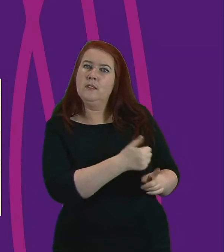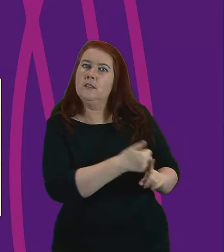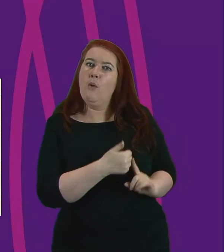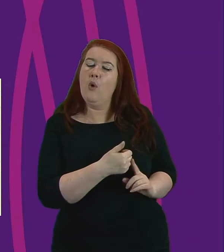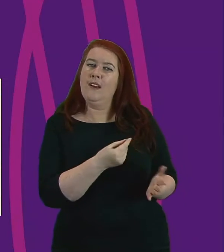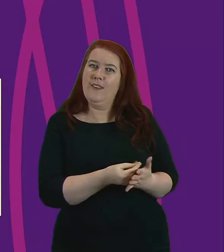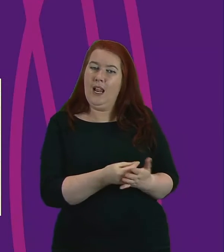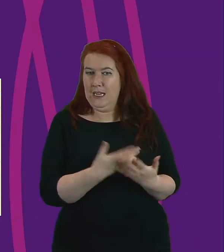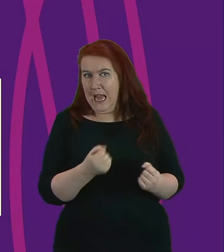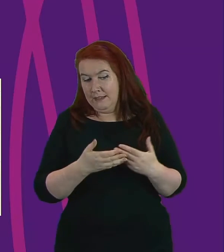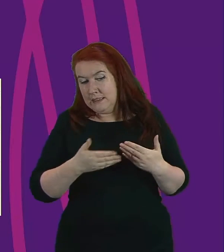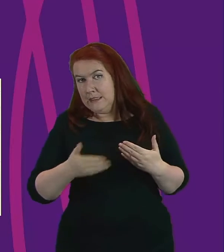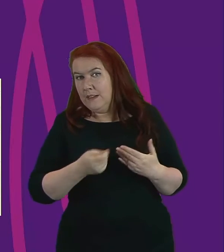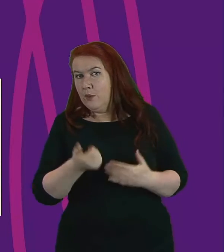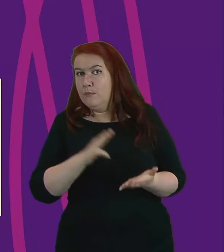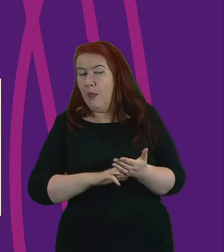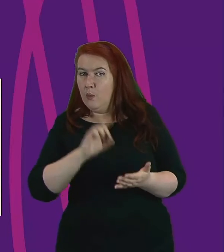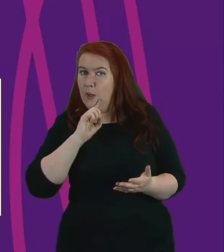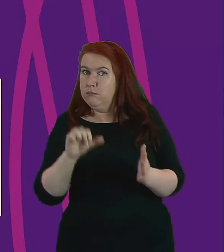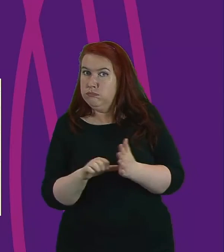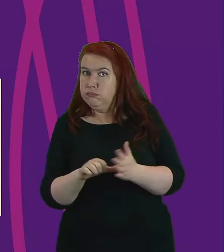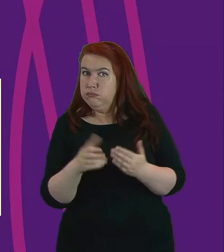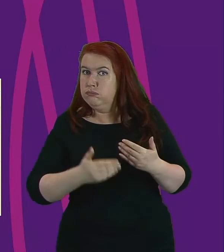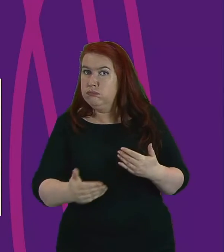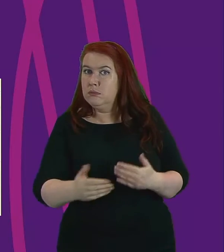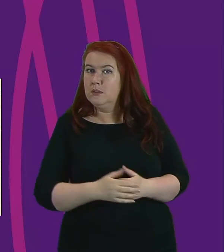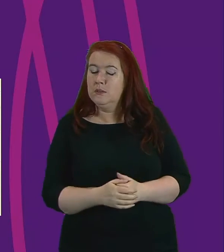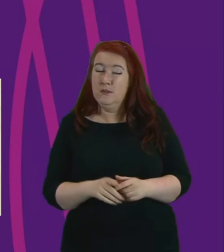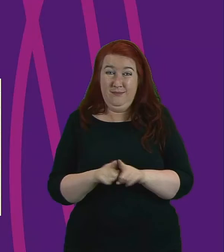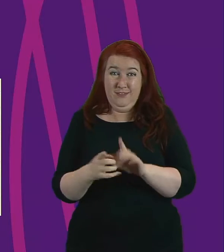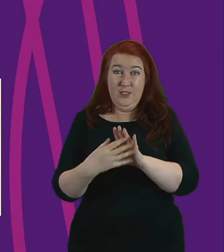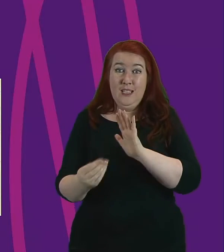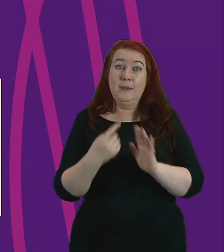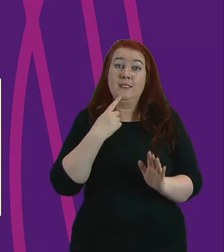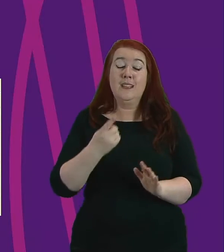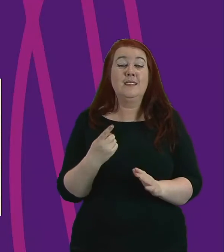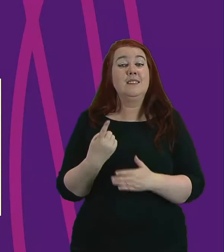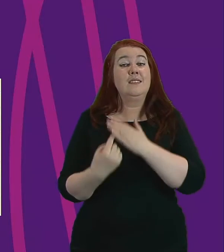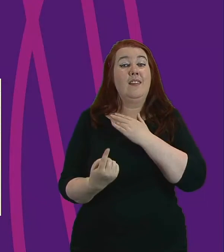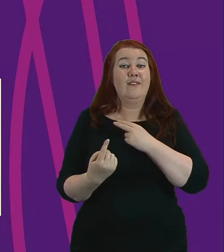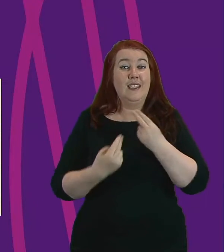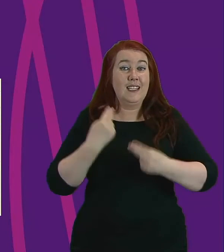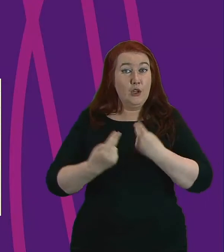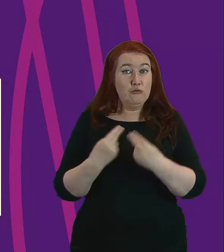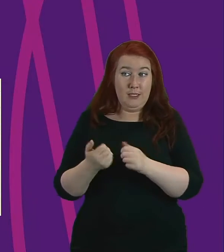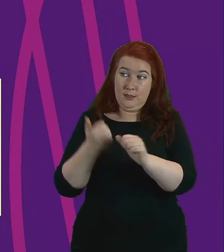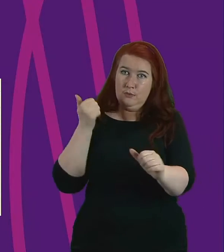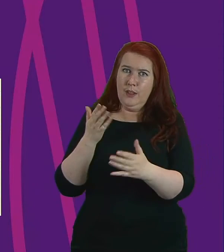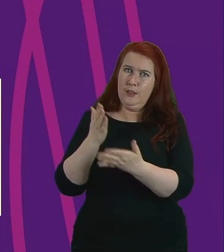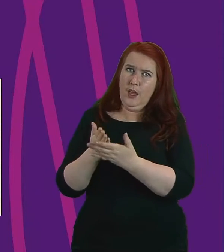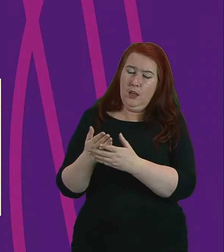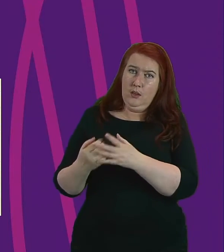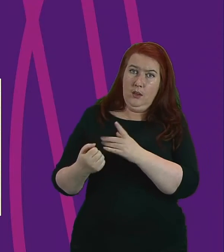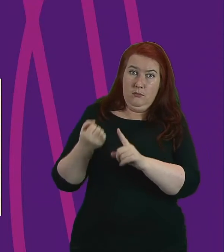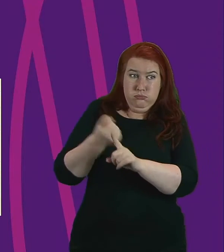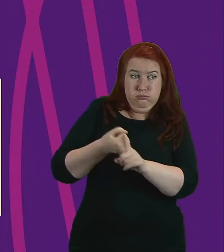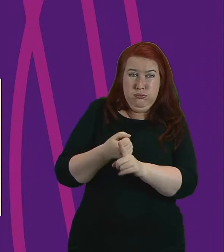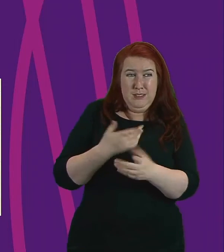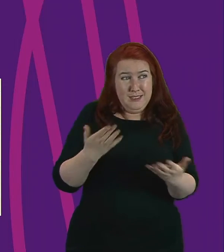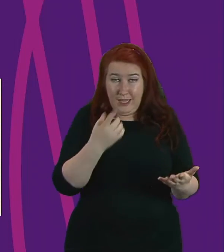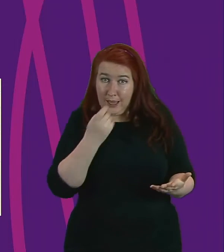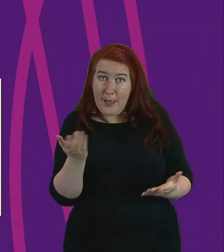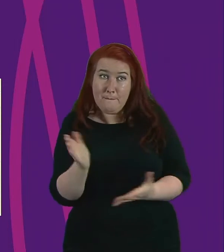some tough months ahead. And as Murdo Fraser mentioned, the self-catering industry, for example, has made very strong representations to begin to reopen